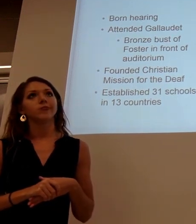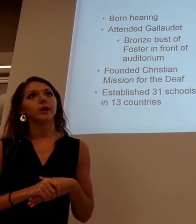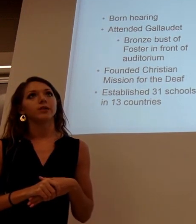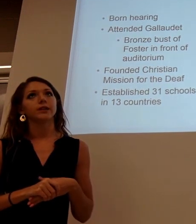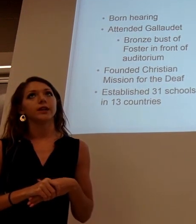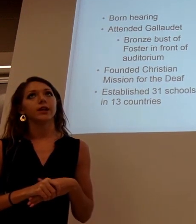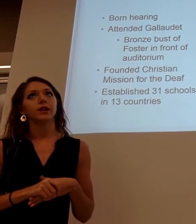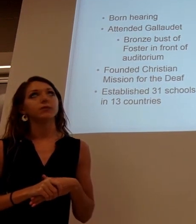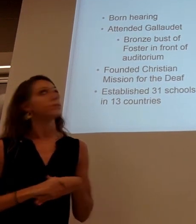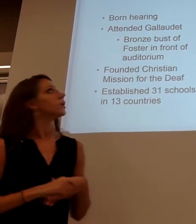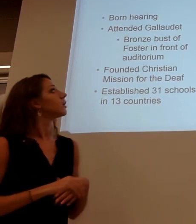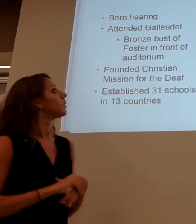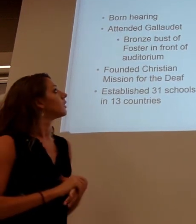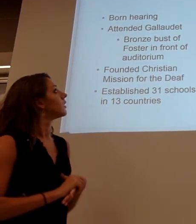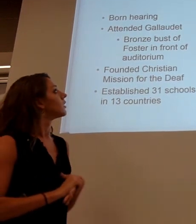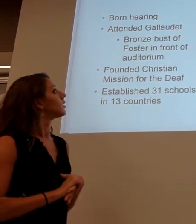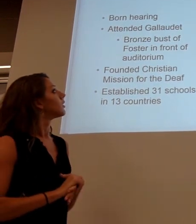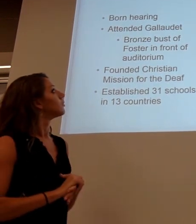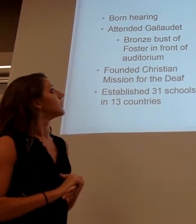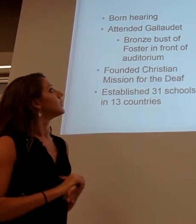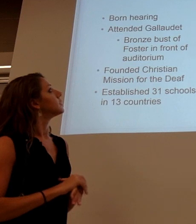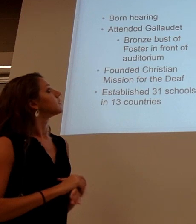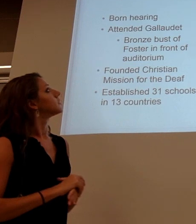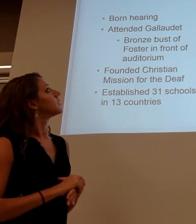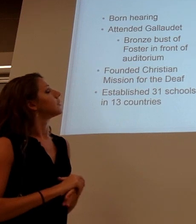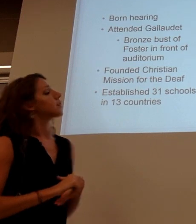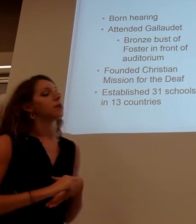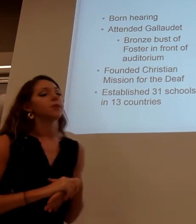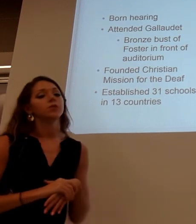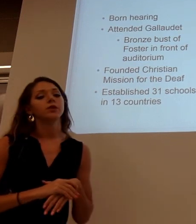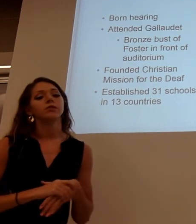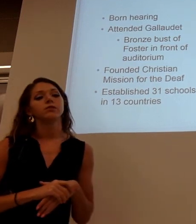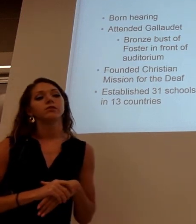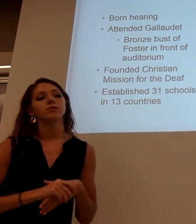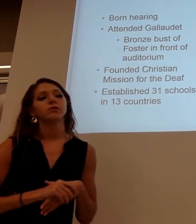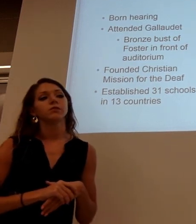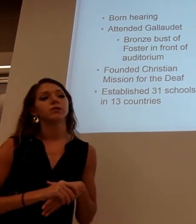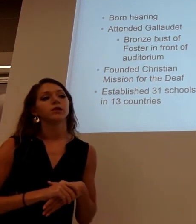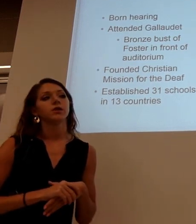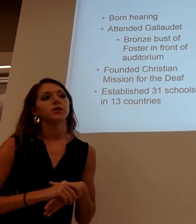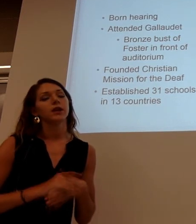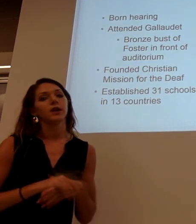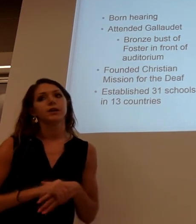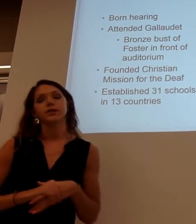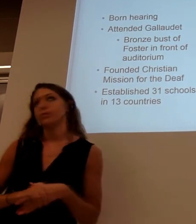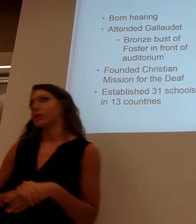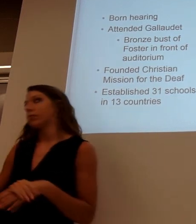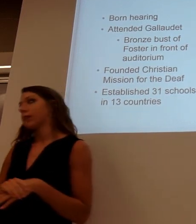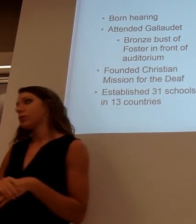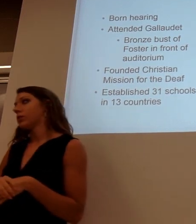no, I don't think I can, because if it's on Blackboard, yeah, I can't be on Blackboard.